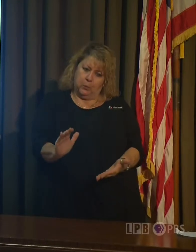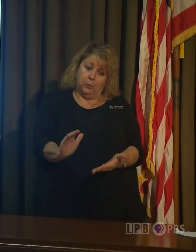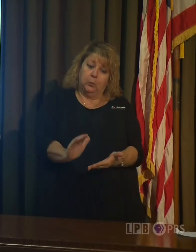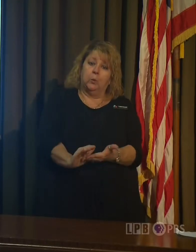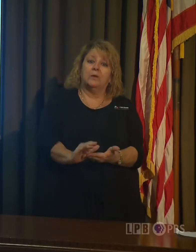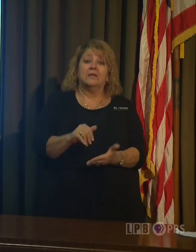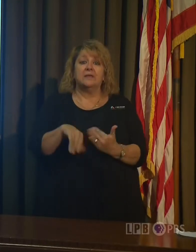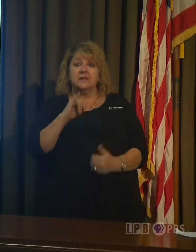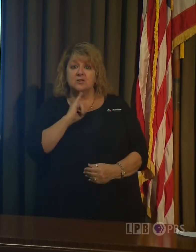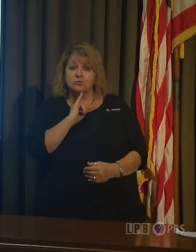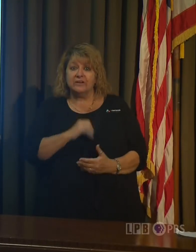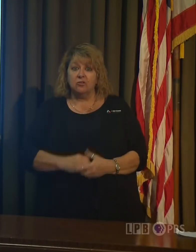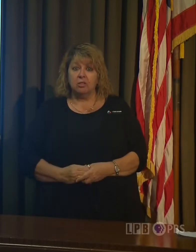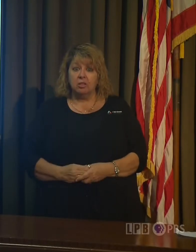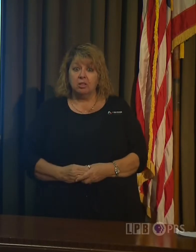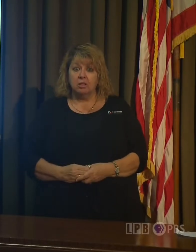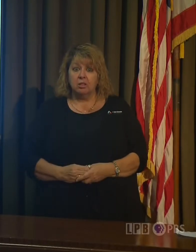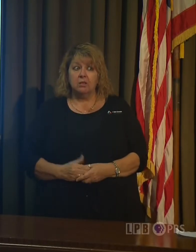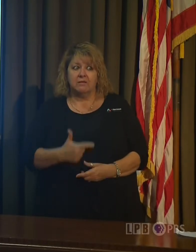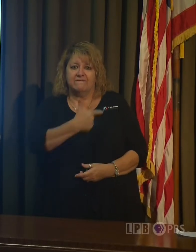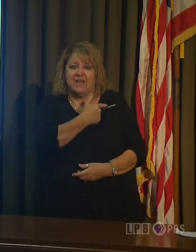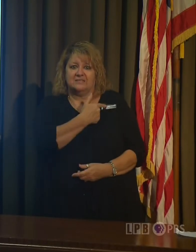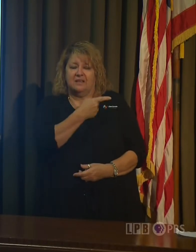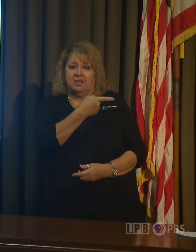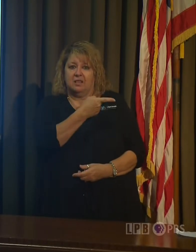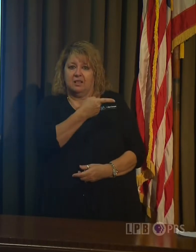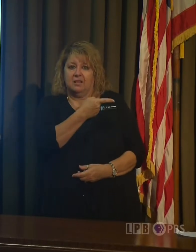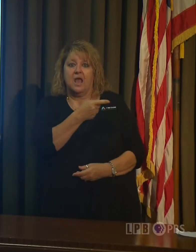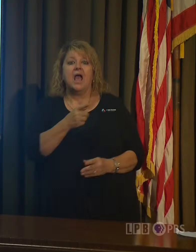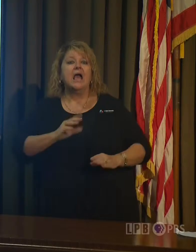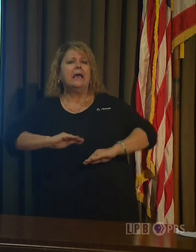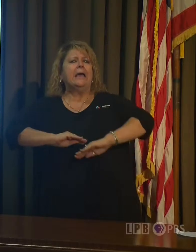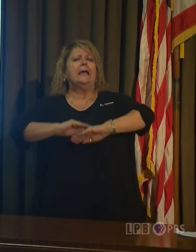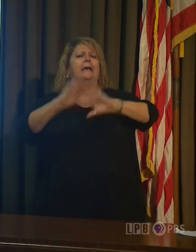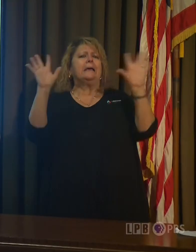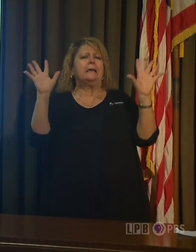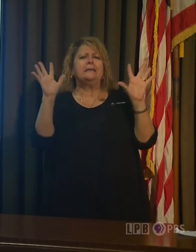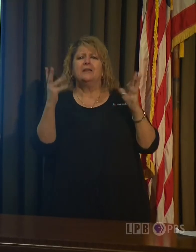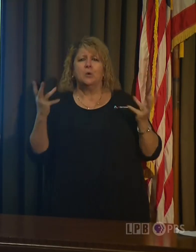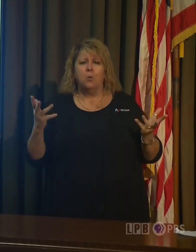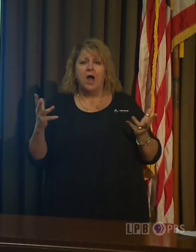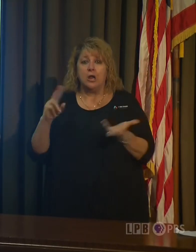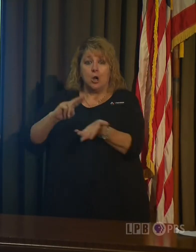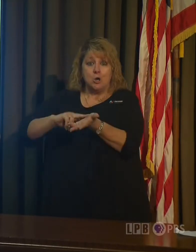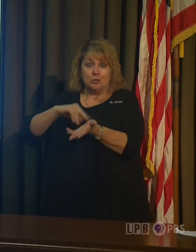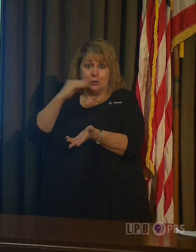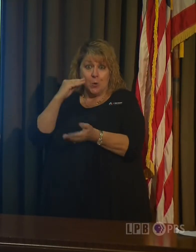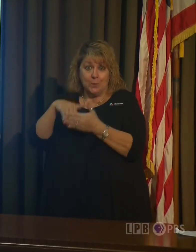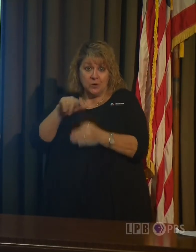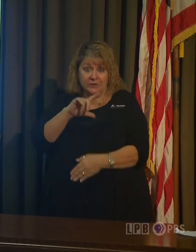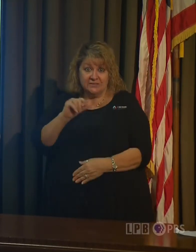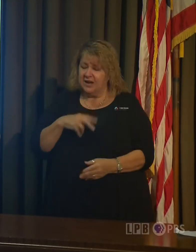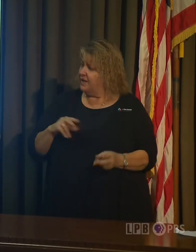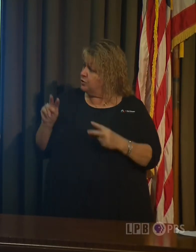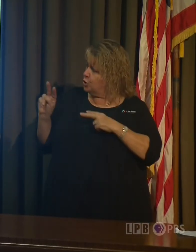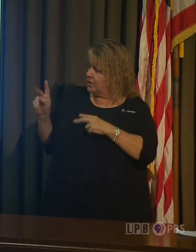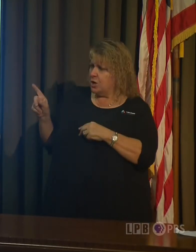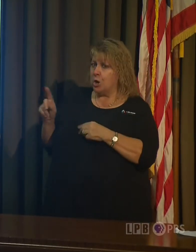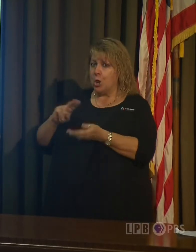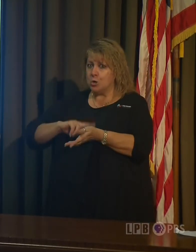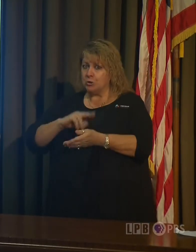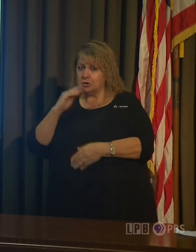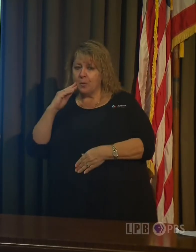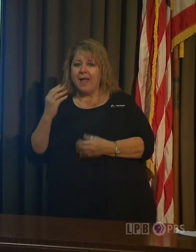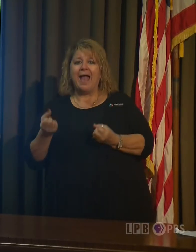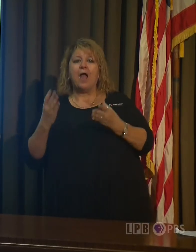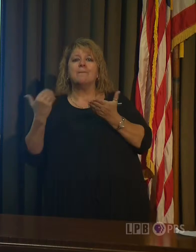not any more clear than it has been in nursing homes across Louisiana. Next slide, please. If you look at the nursing home graph over here, these are a